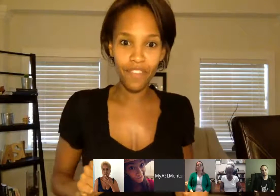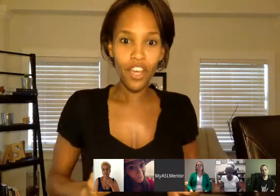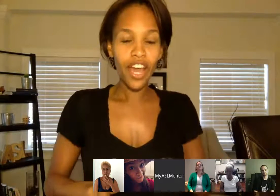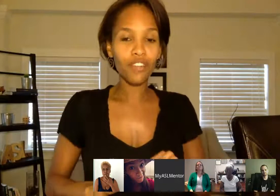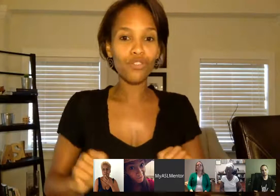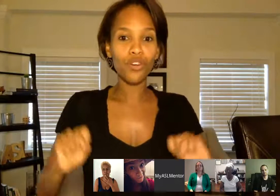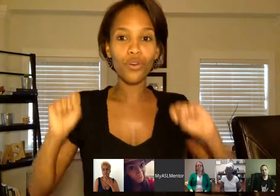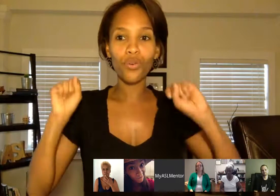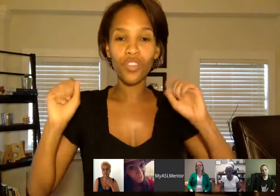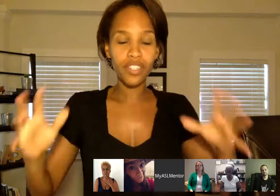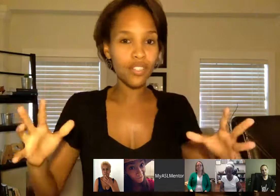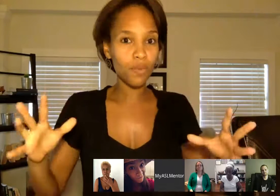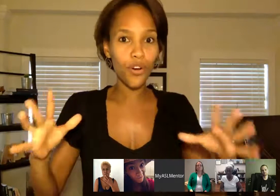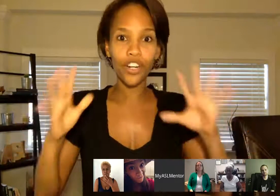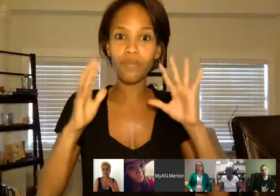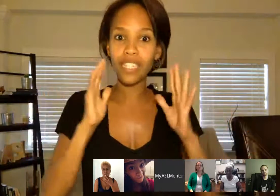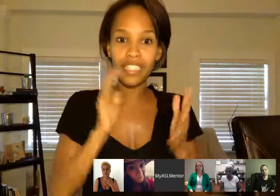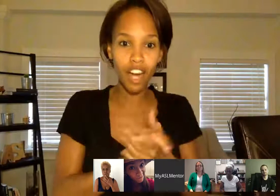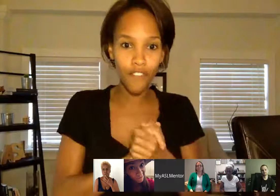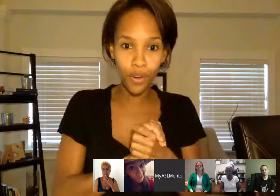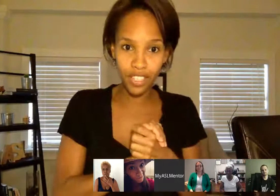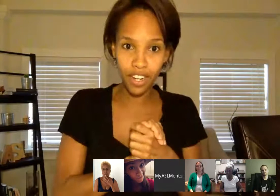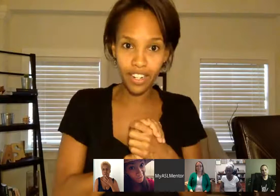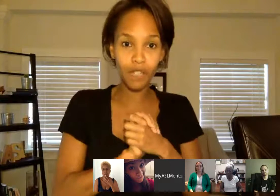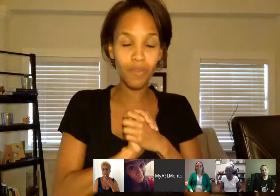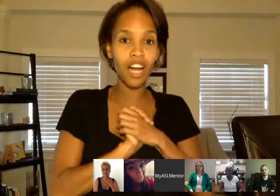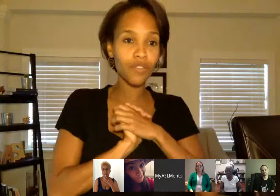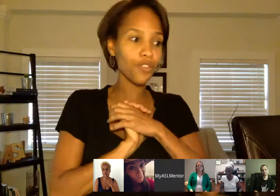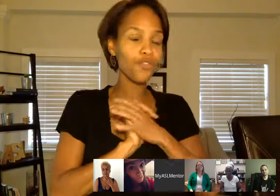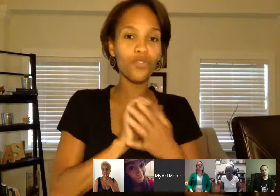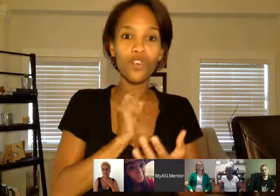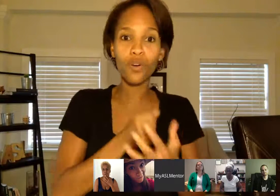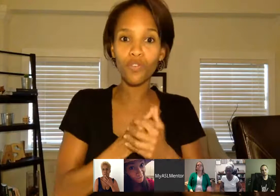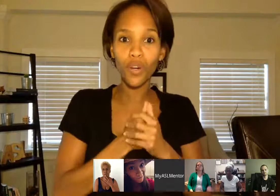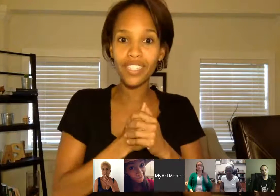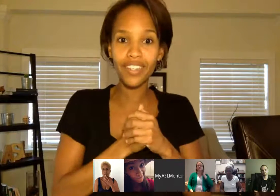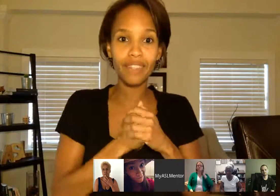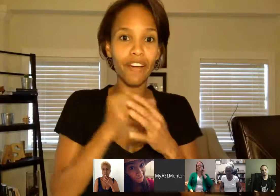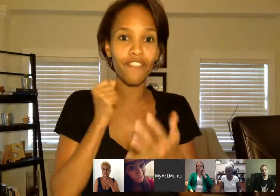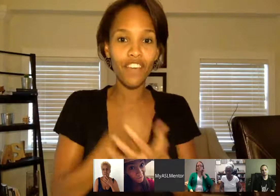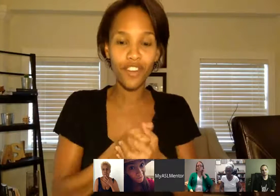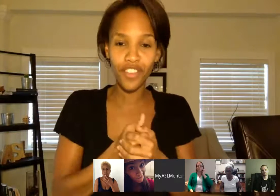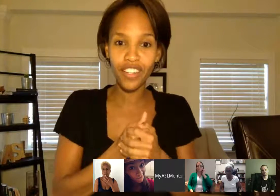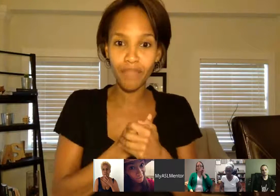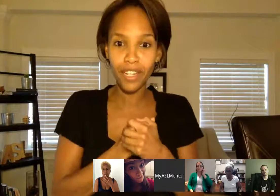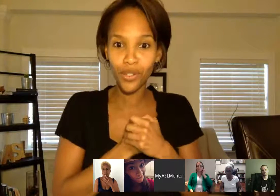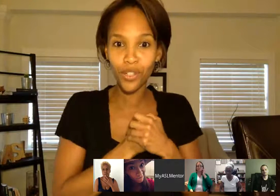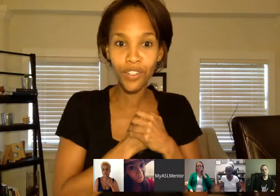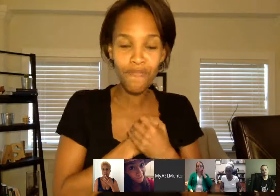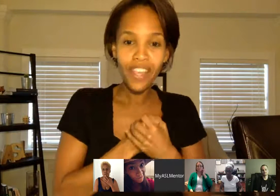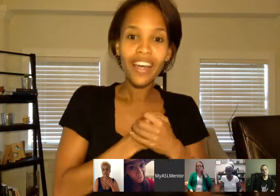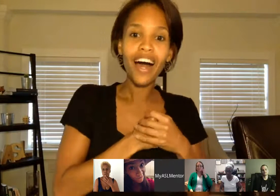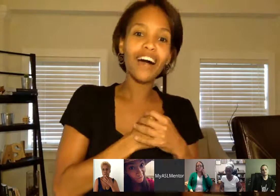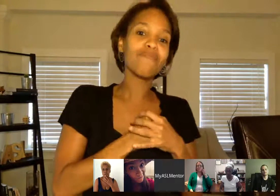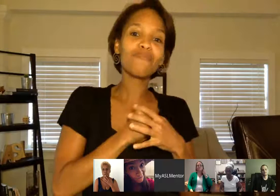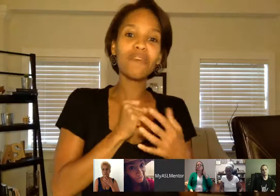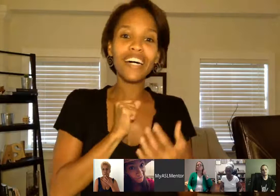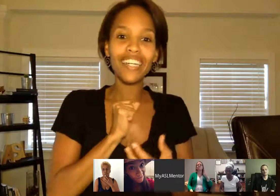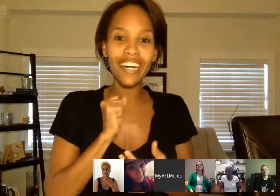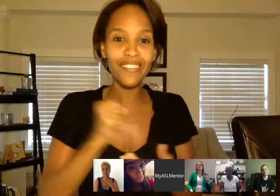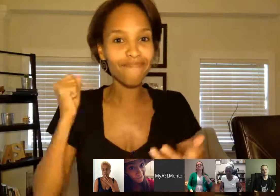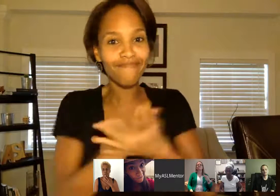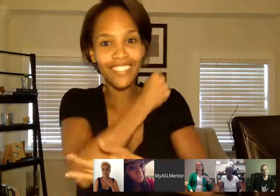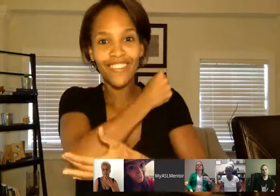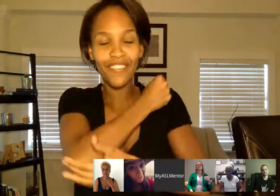down. And so this program does not focus on it. To be honest with you, voicing is my favorite thing to mentor,